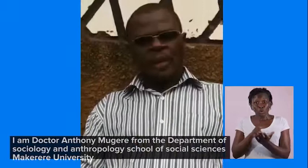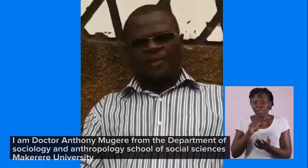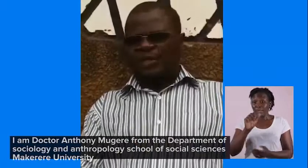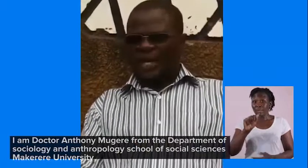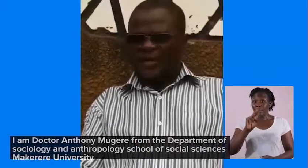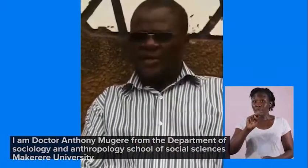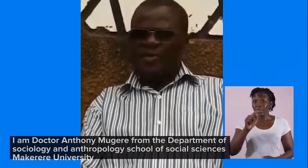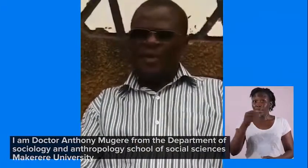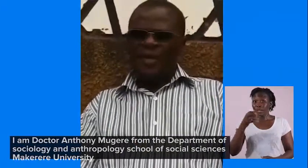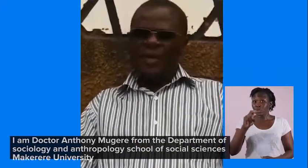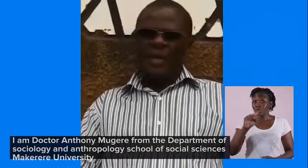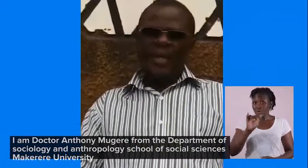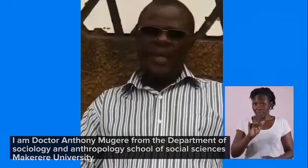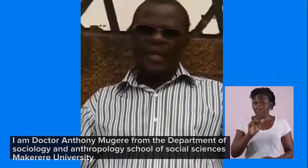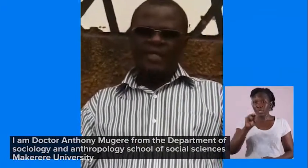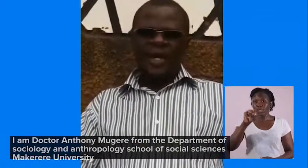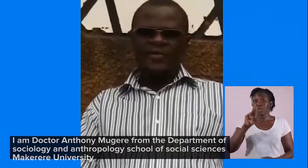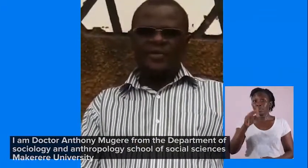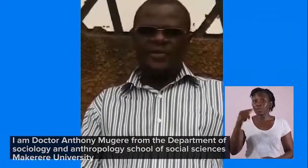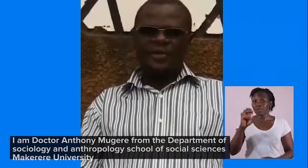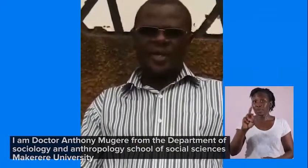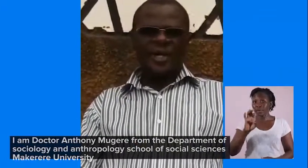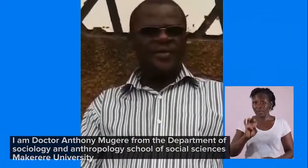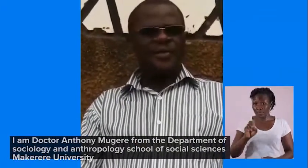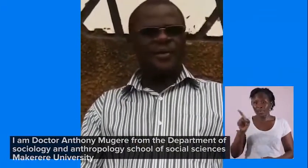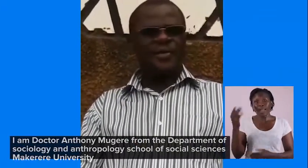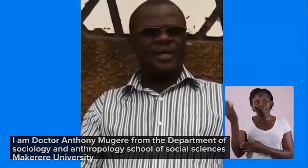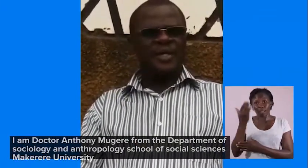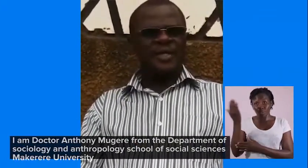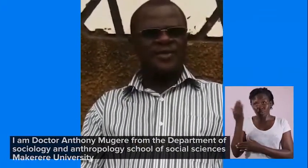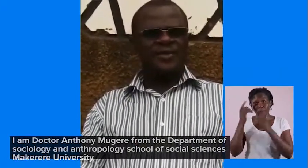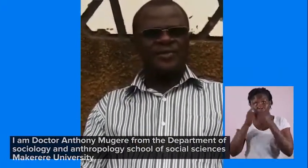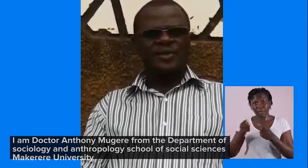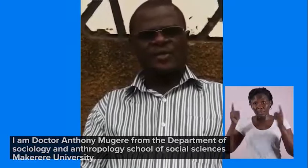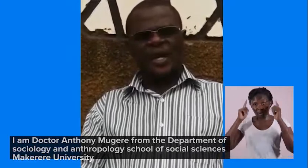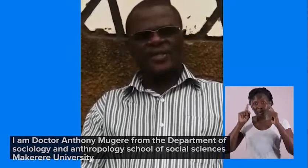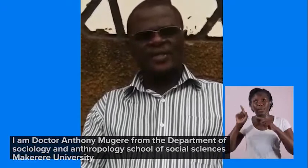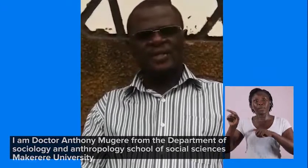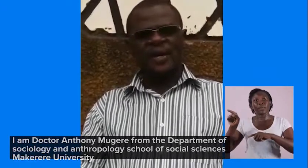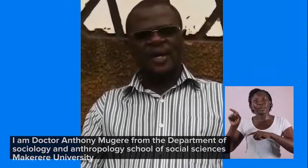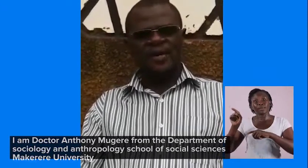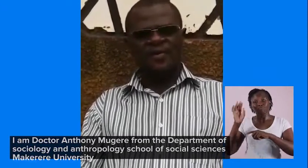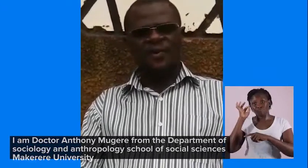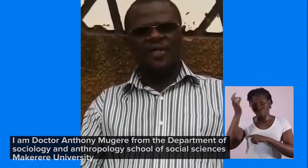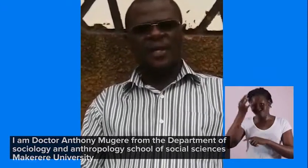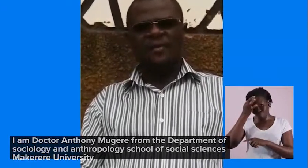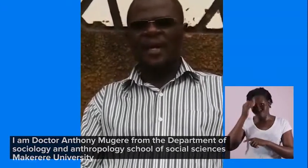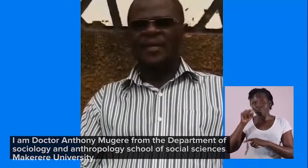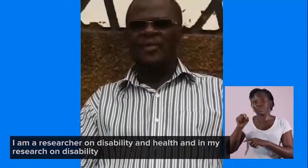I'm Dr. Anthony Mugere, a lecturer of sociology and anthropology in the School of Social Sciences in Makerere University, Kampala,